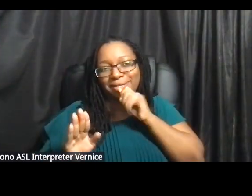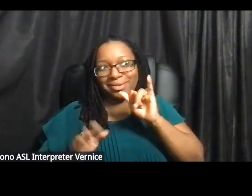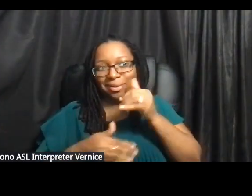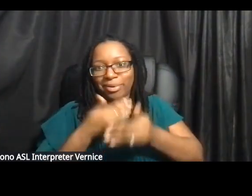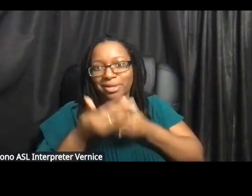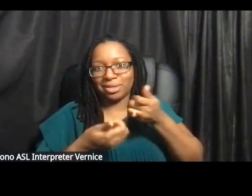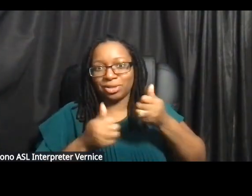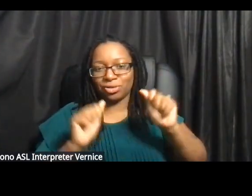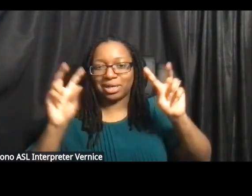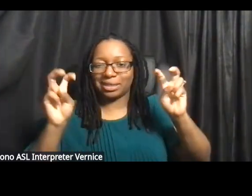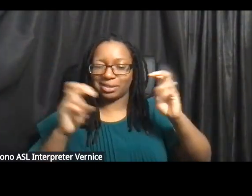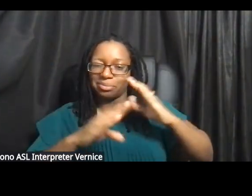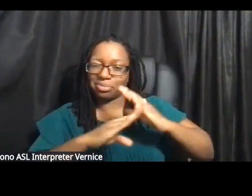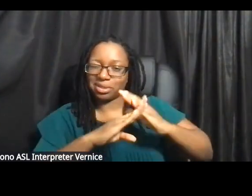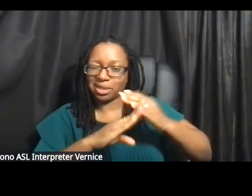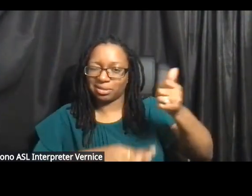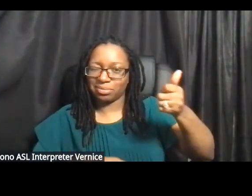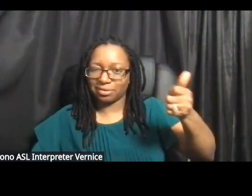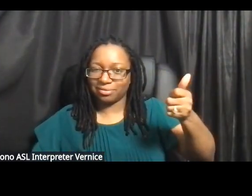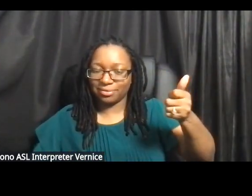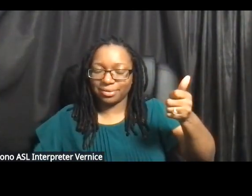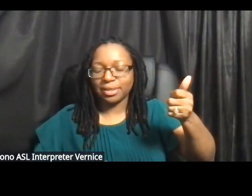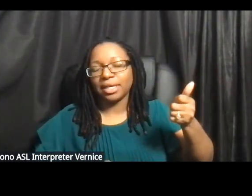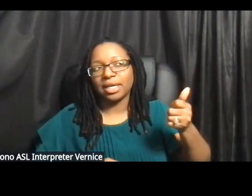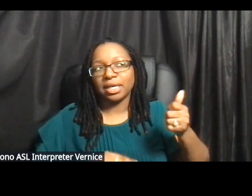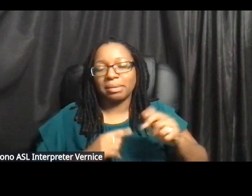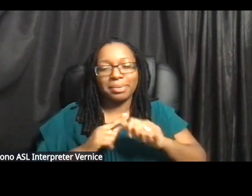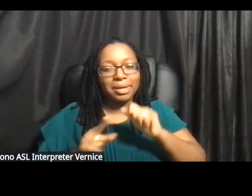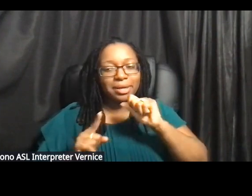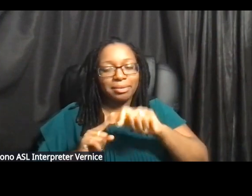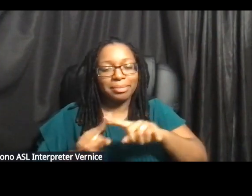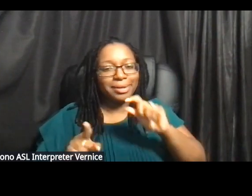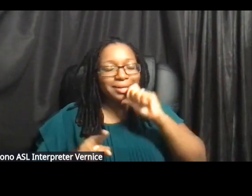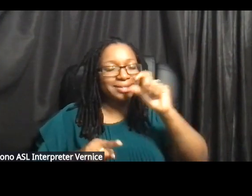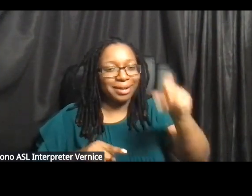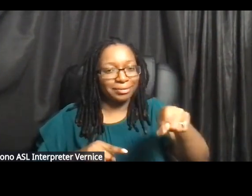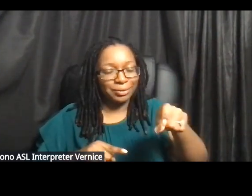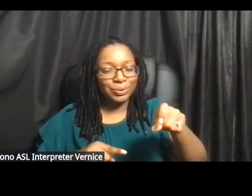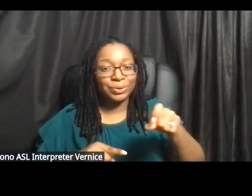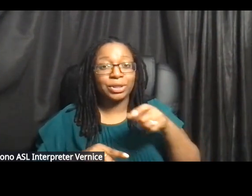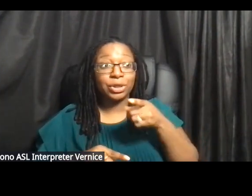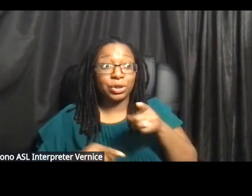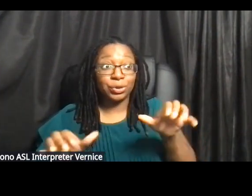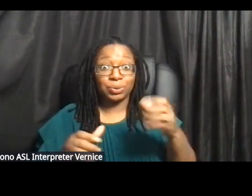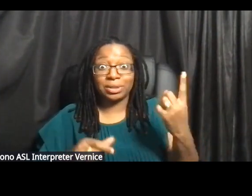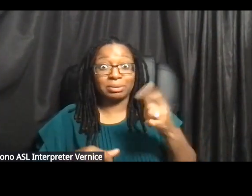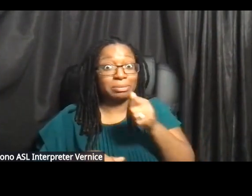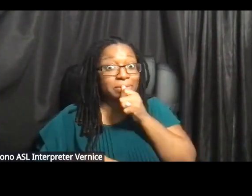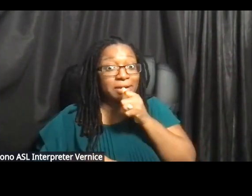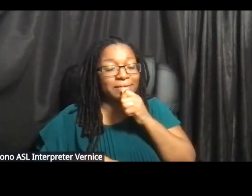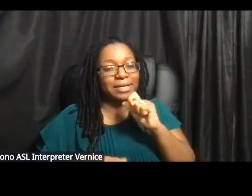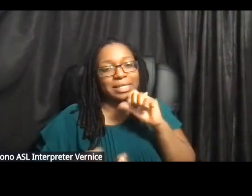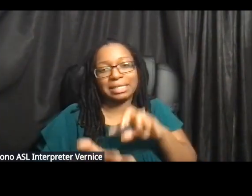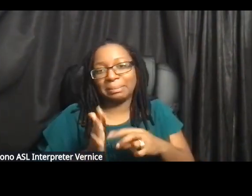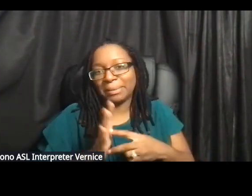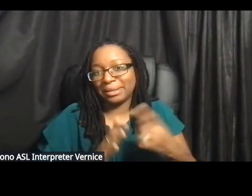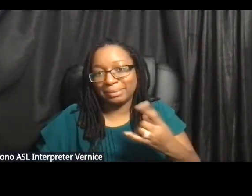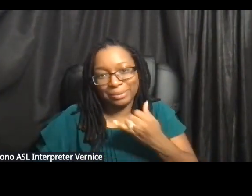protect themselves. It doesn't have to be that way. Just because you're doing something private doesn't mean you're doing something wrong.